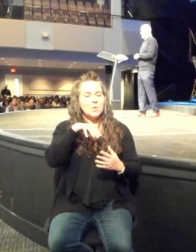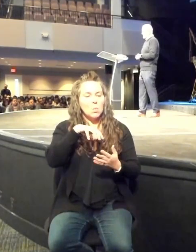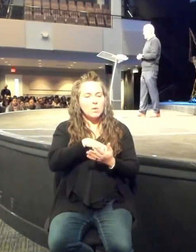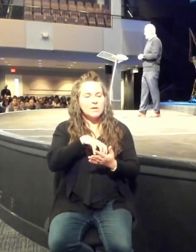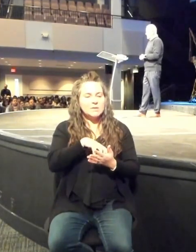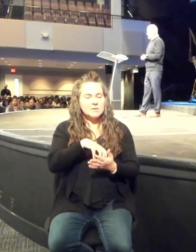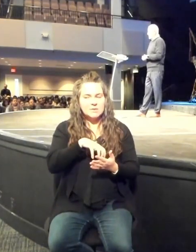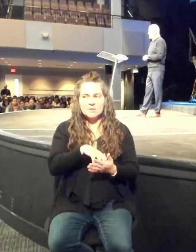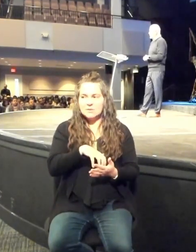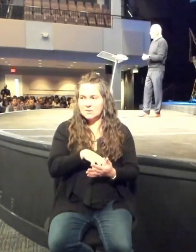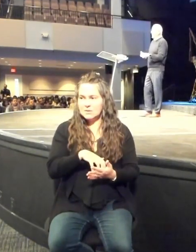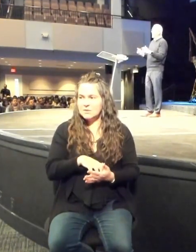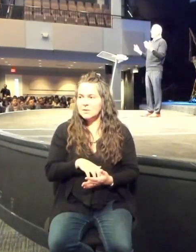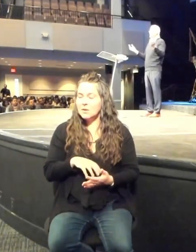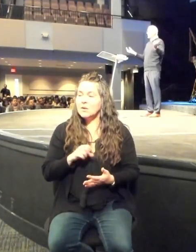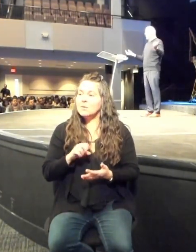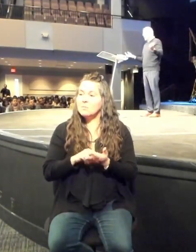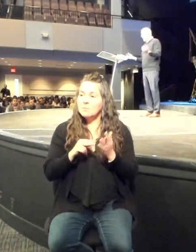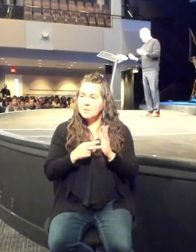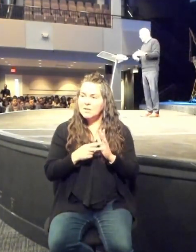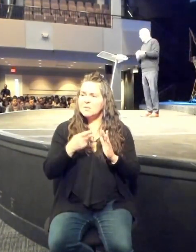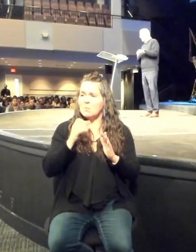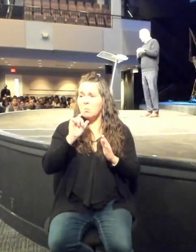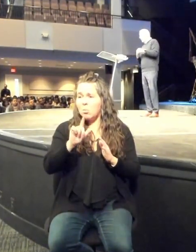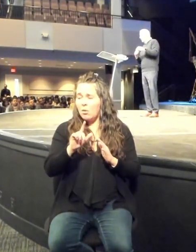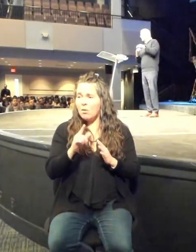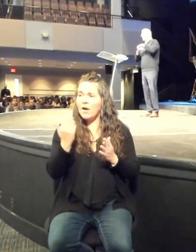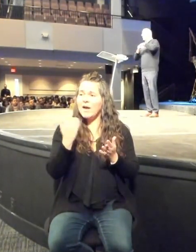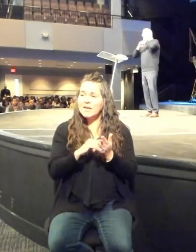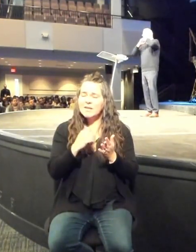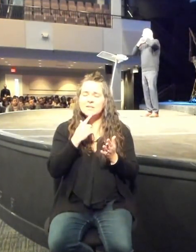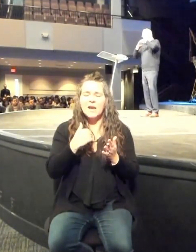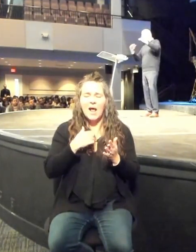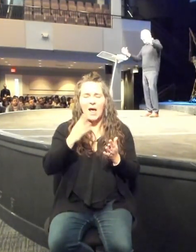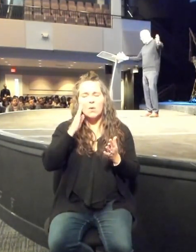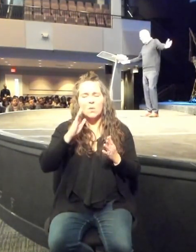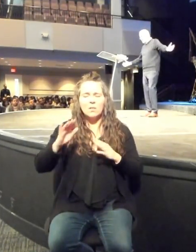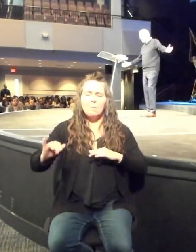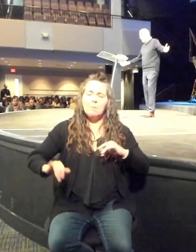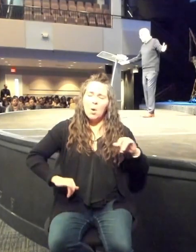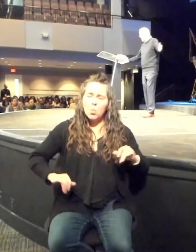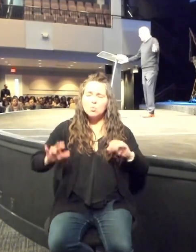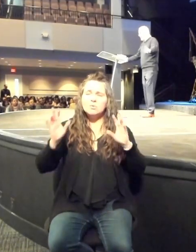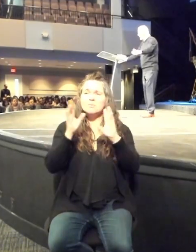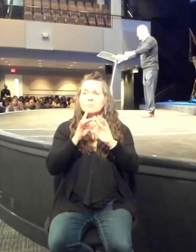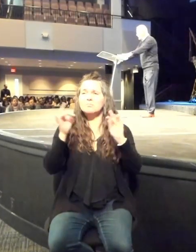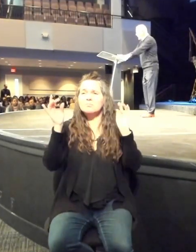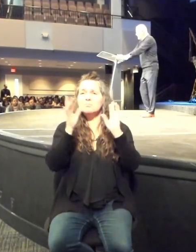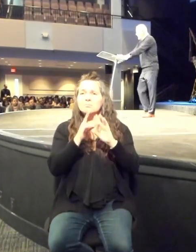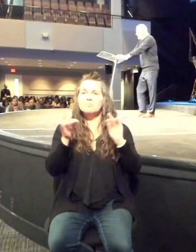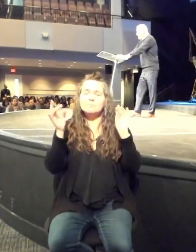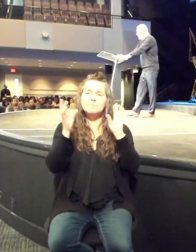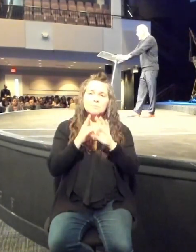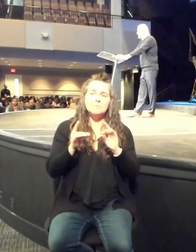weakness. Therefore, Paul again says, I will boast all the more gladly about my